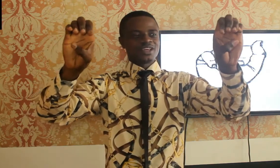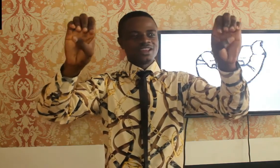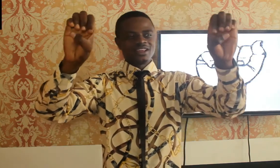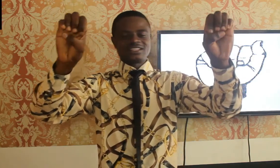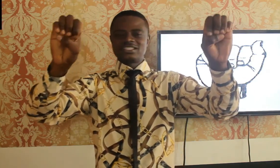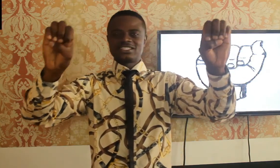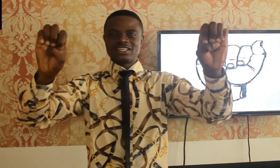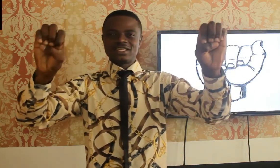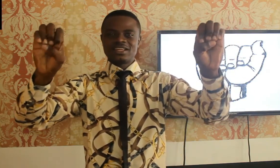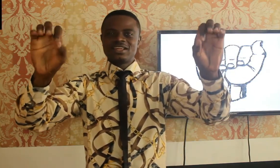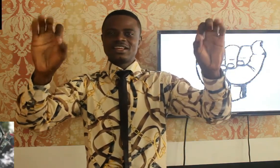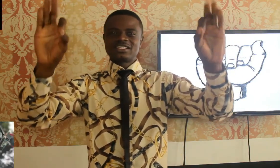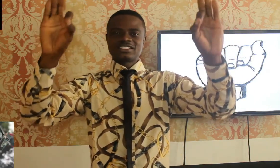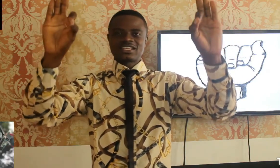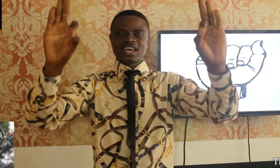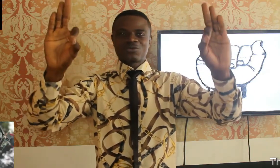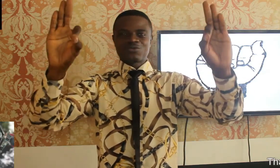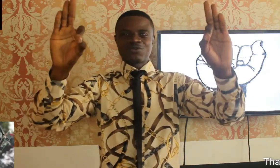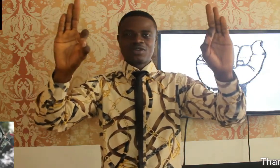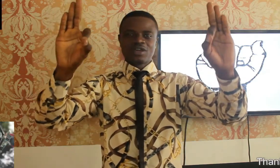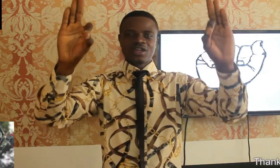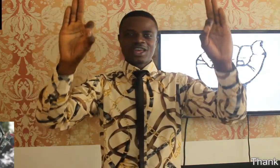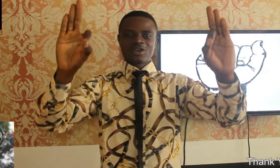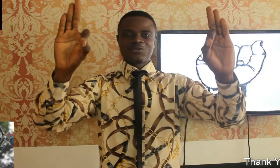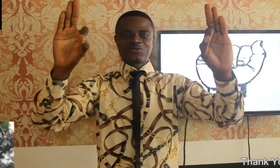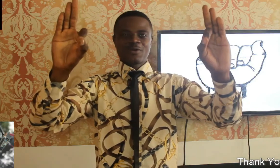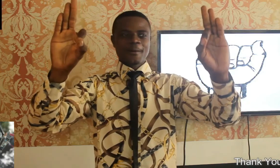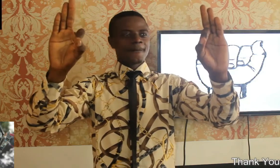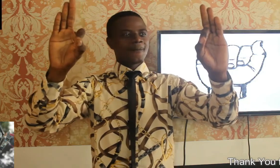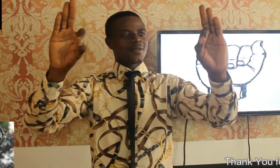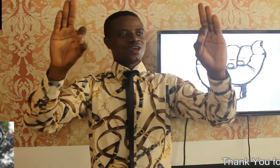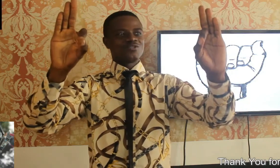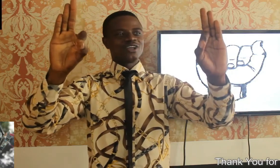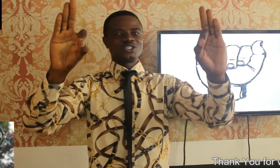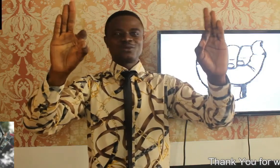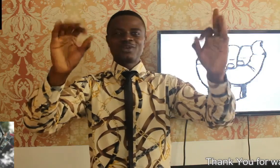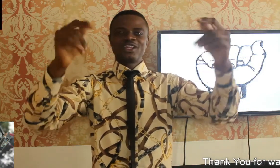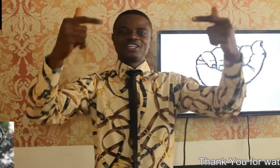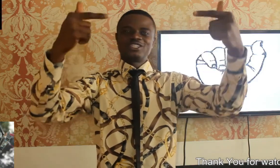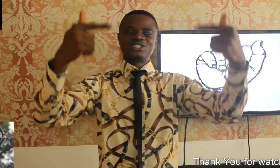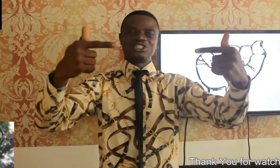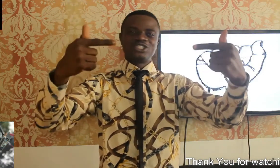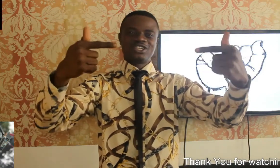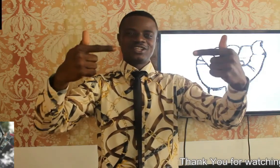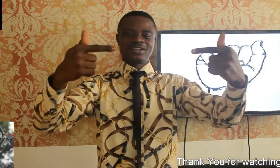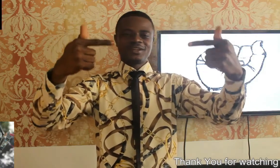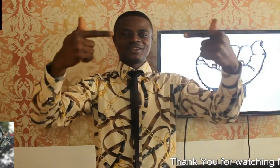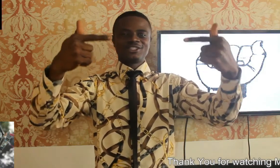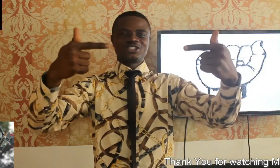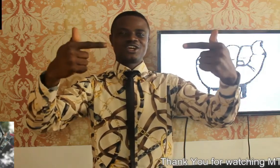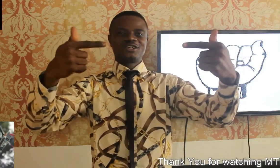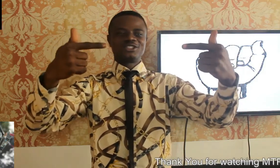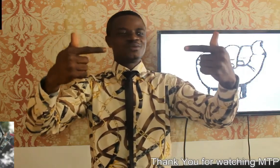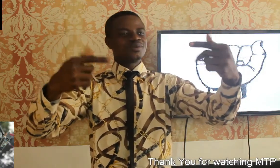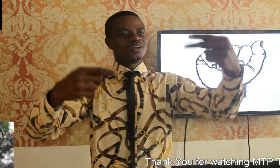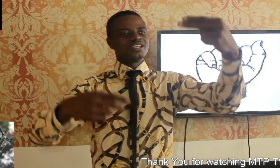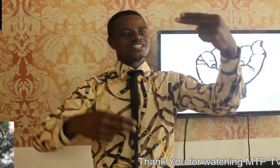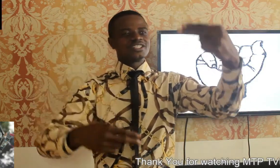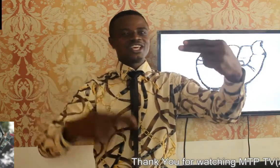accepted. This is E. This is F. F. F hand shape. This is G. G hand shape. This is